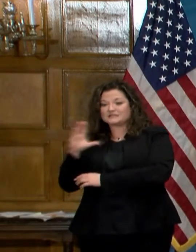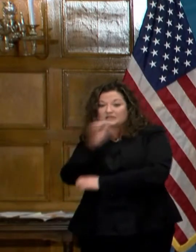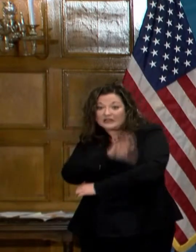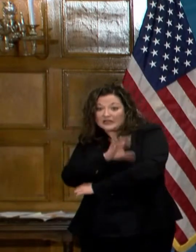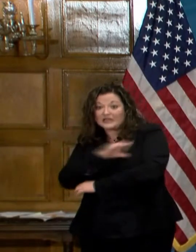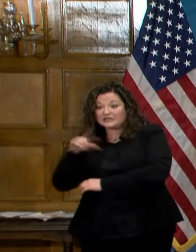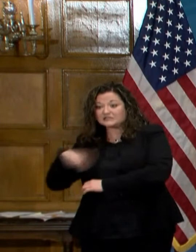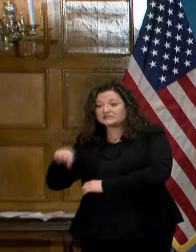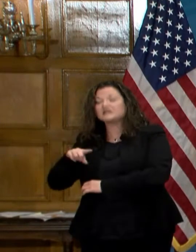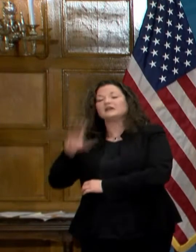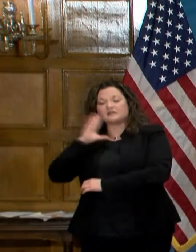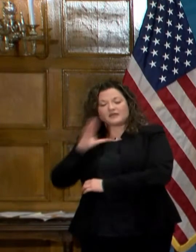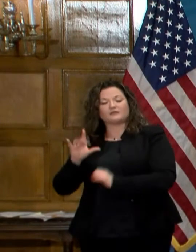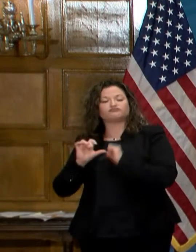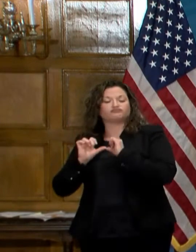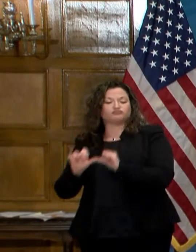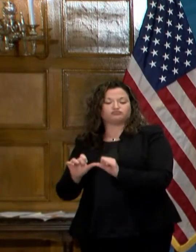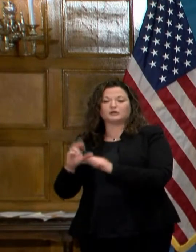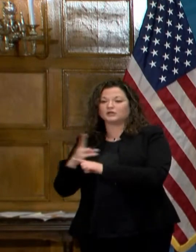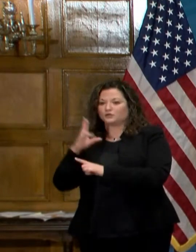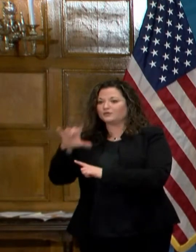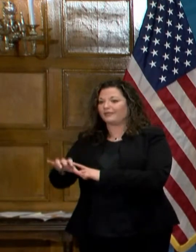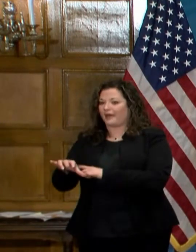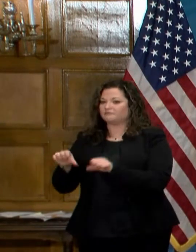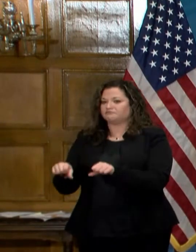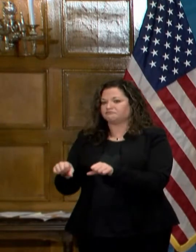continue to use that capability in the future.